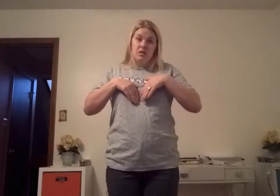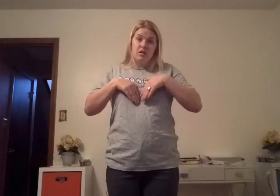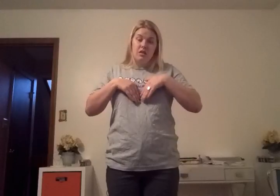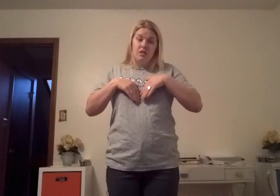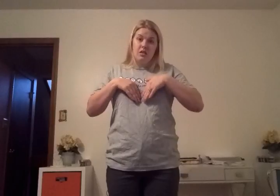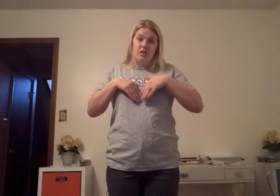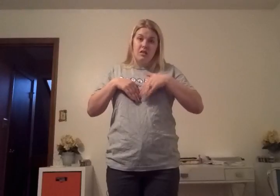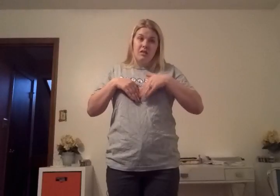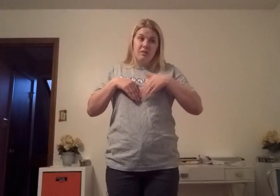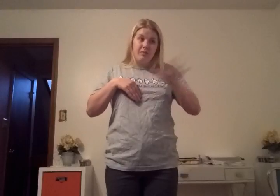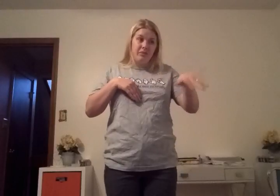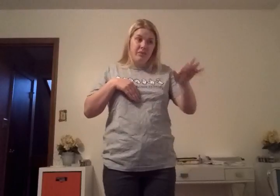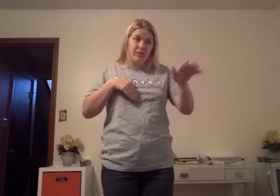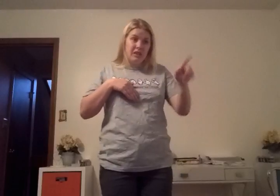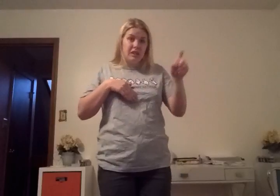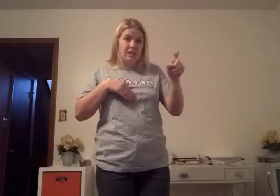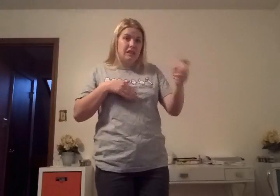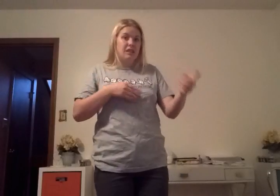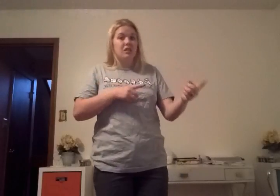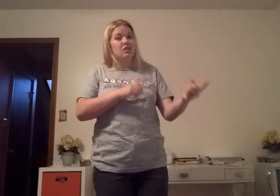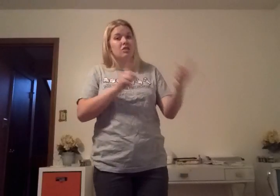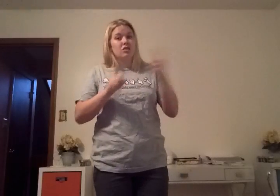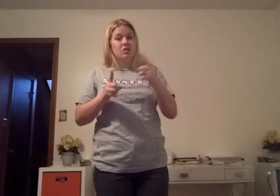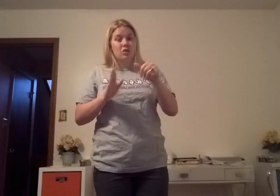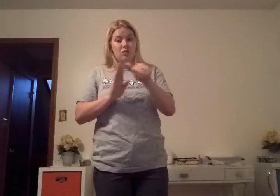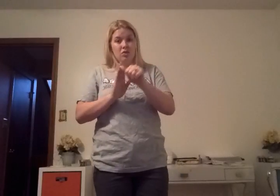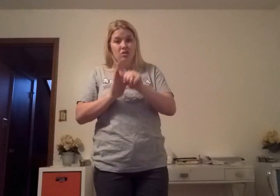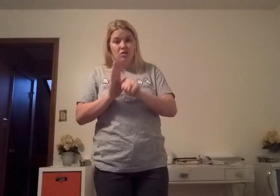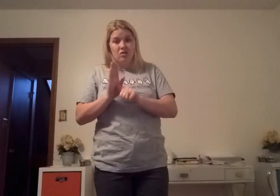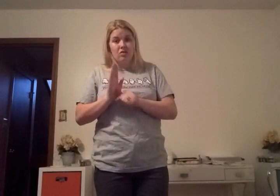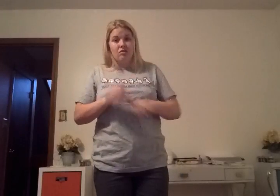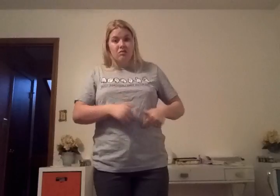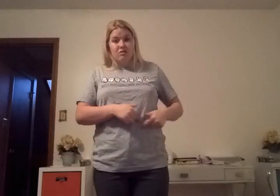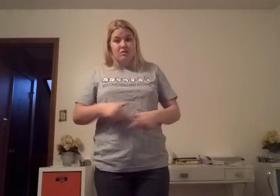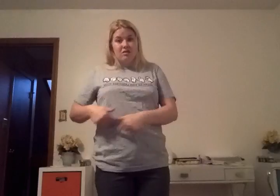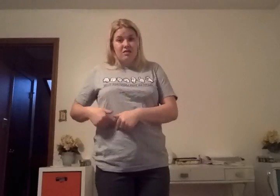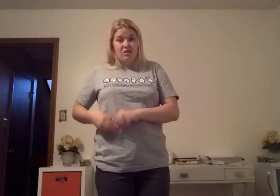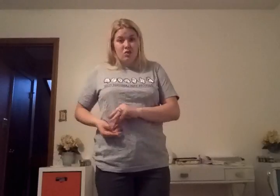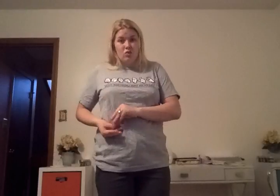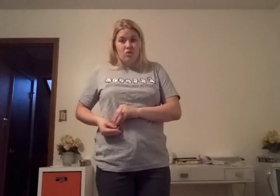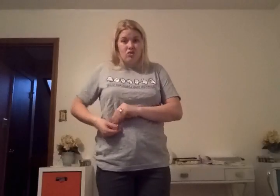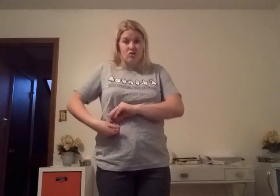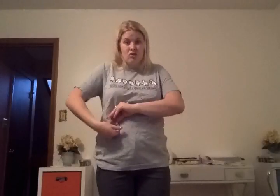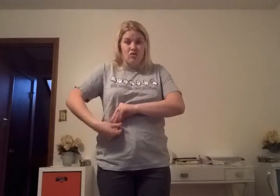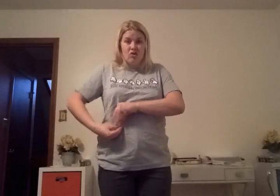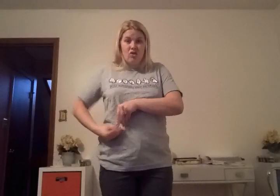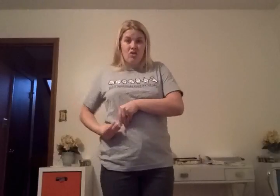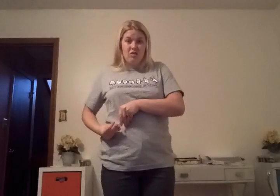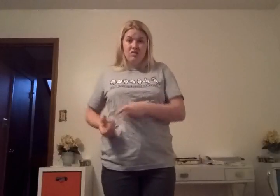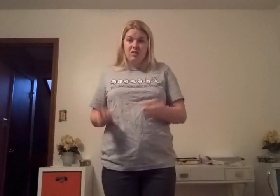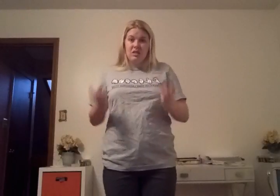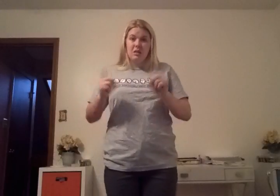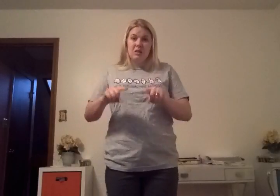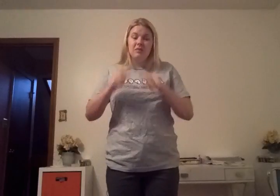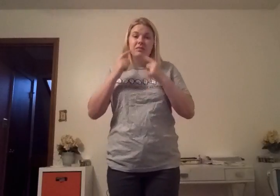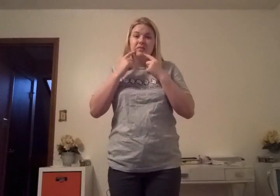told Selena she'd have to go back into surgery. Her new kidney was turning around inside her body. My teeth I was like grinding.